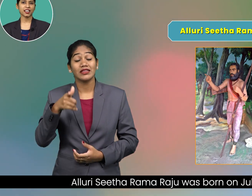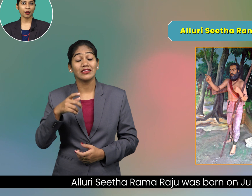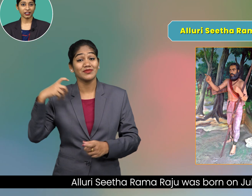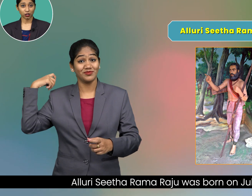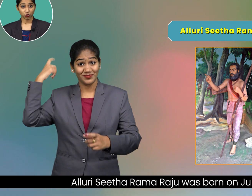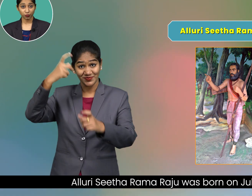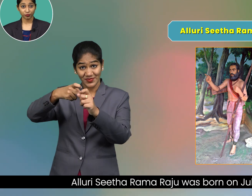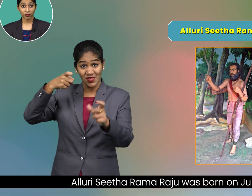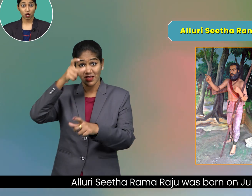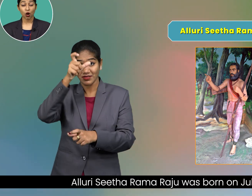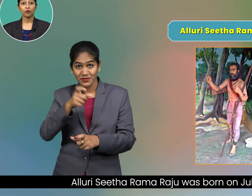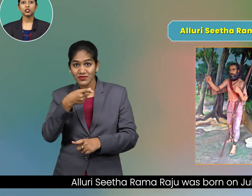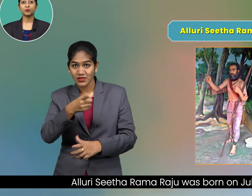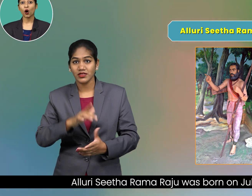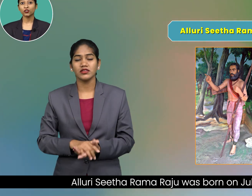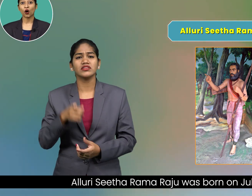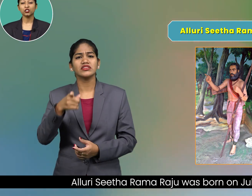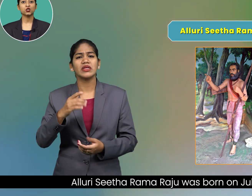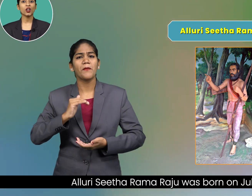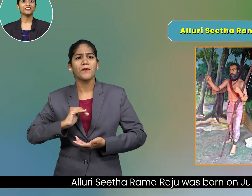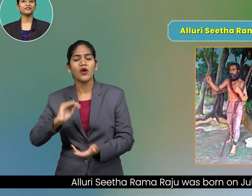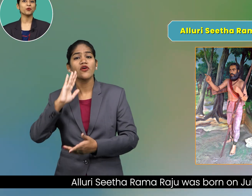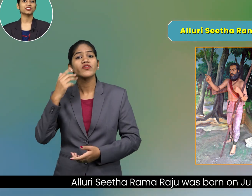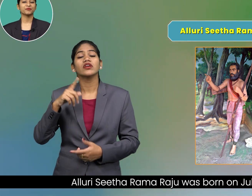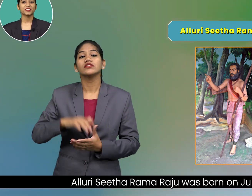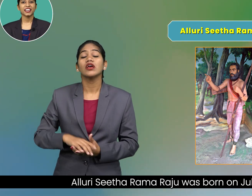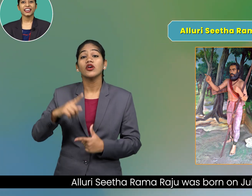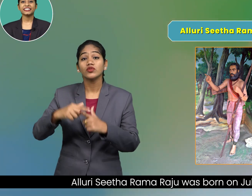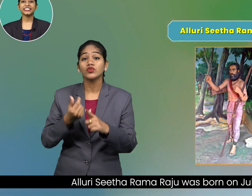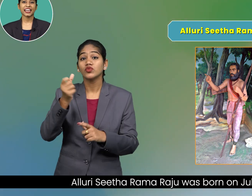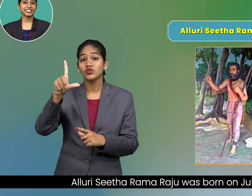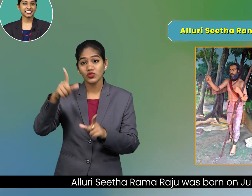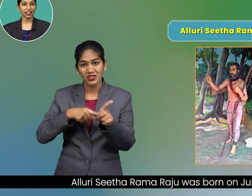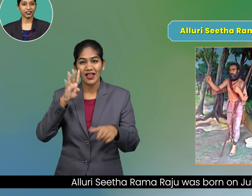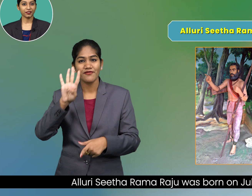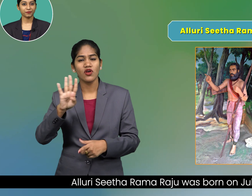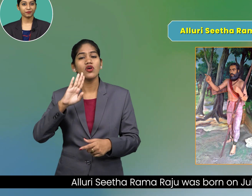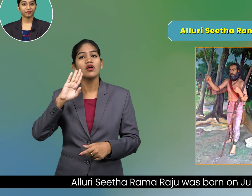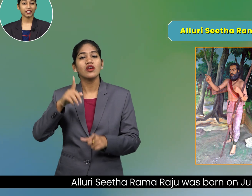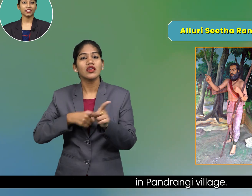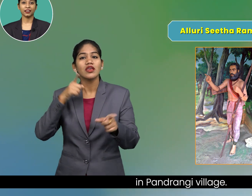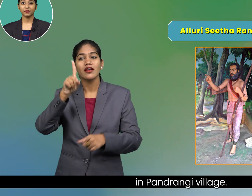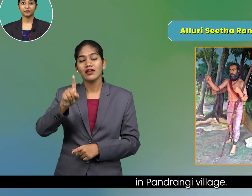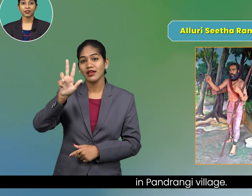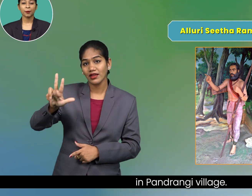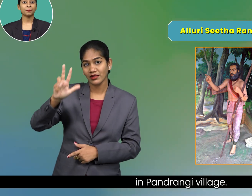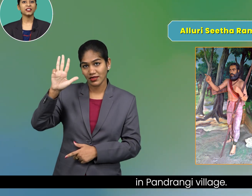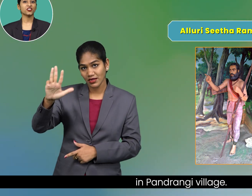Alluri Sita Ramaraju was born on July 4th, 1897